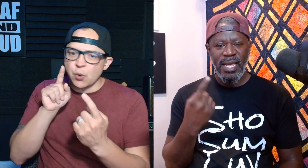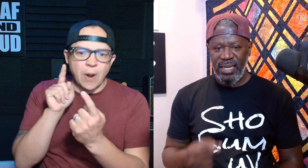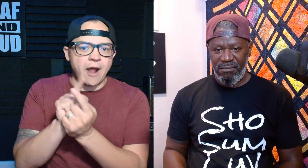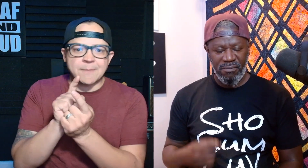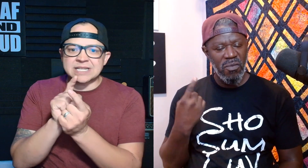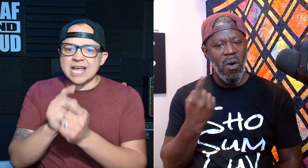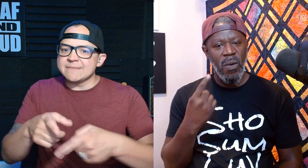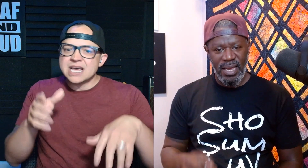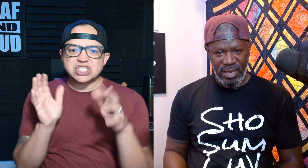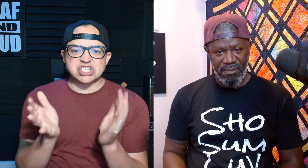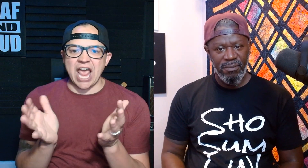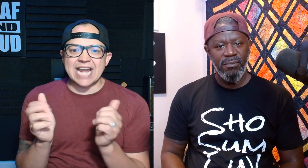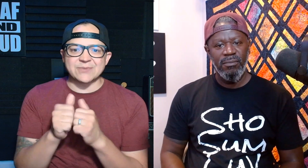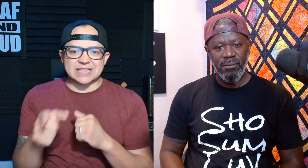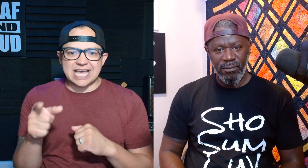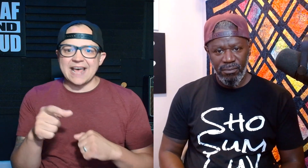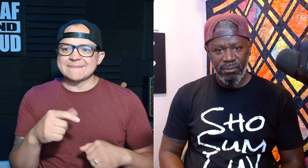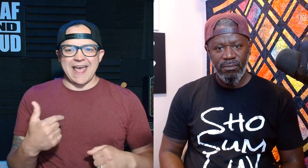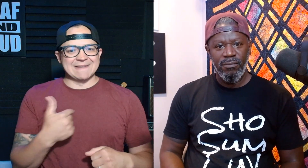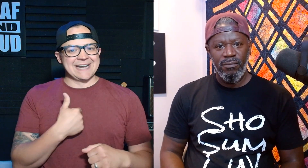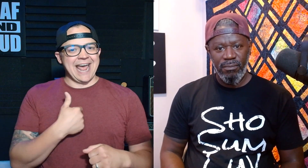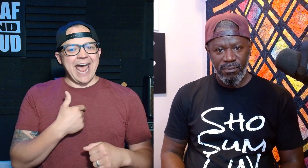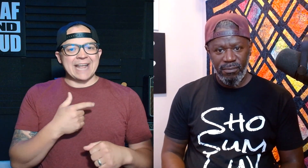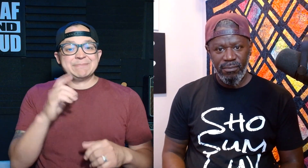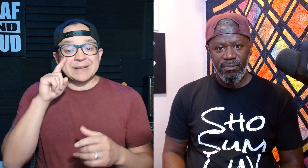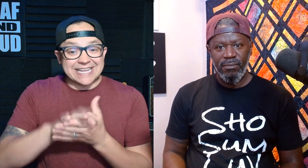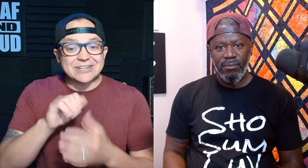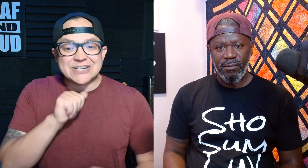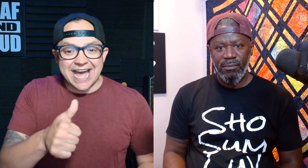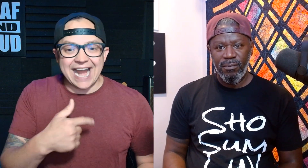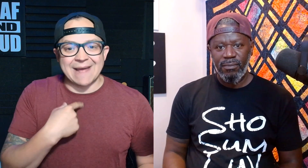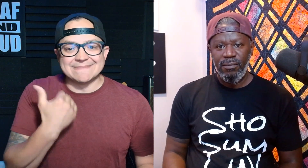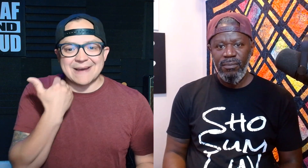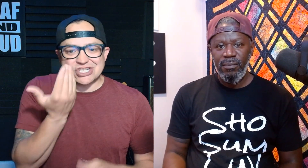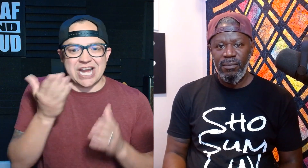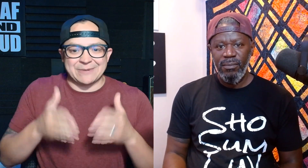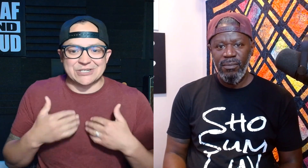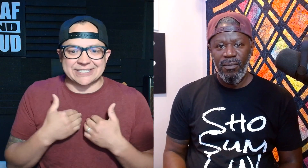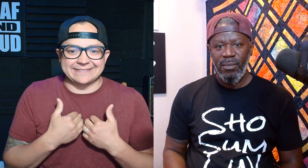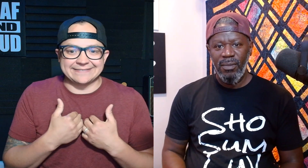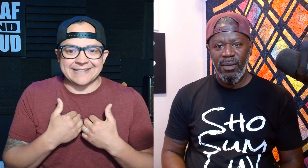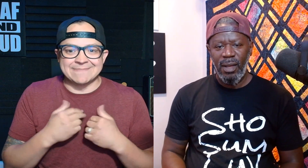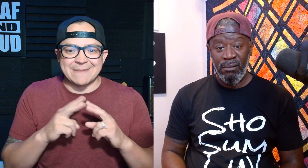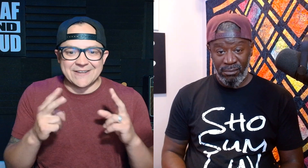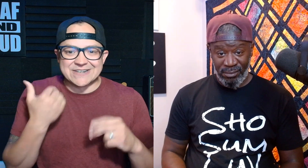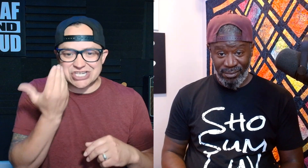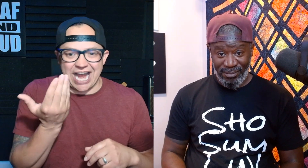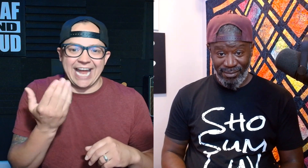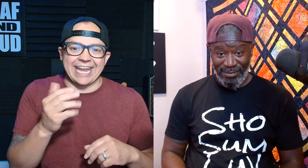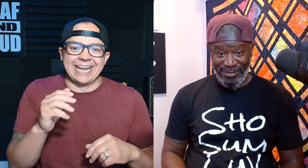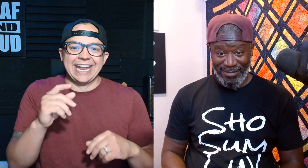set. Always. She went up to them. Always. She chatted with them. I mean, believe it or not, I'm a shy person. I'm